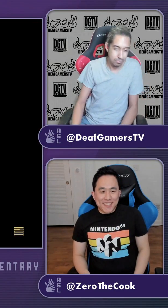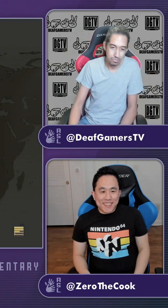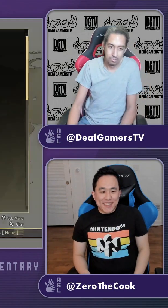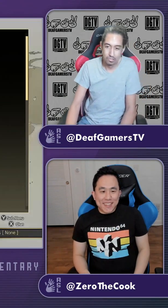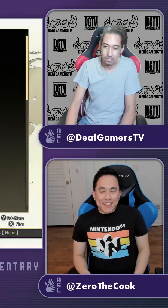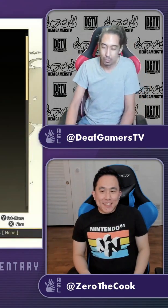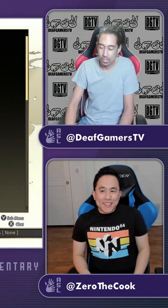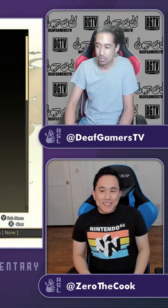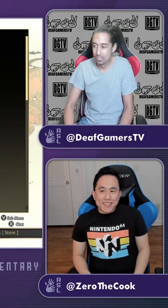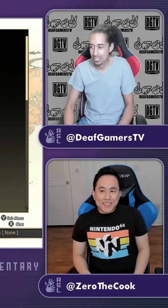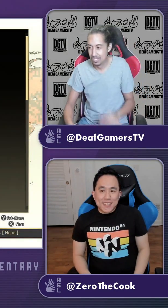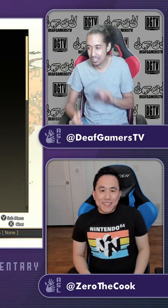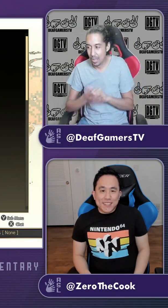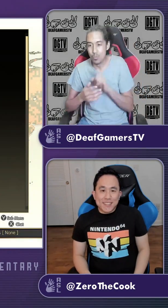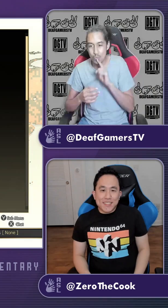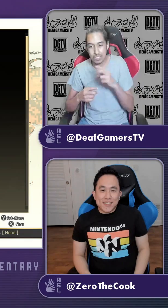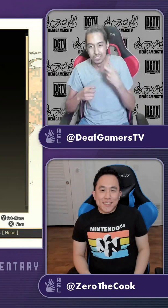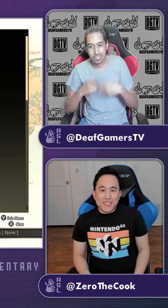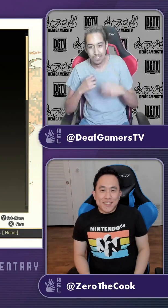Well